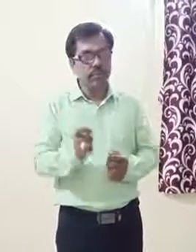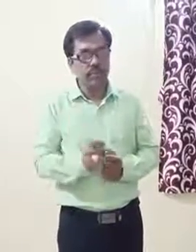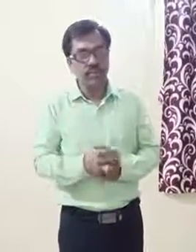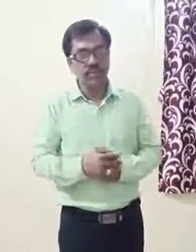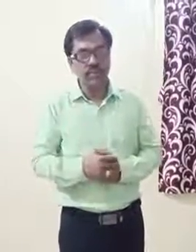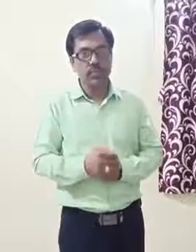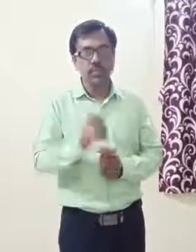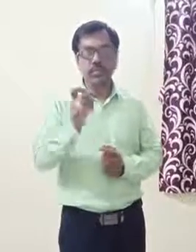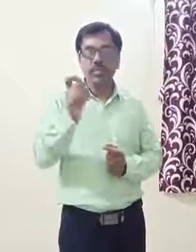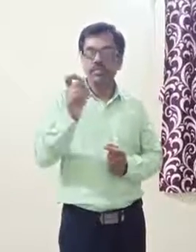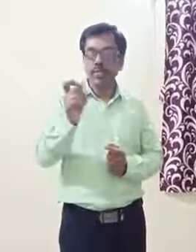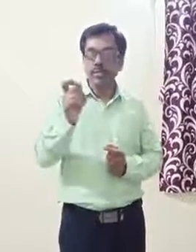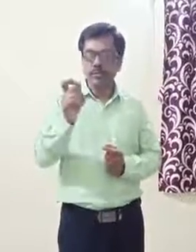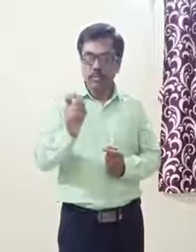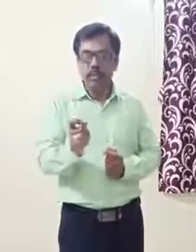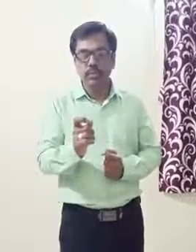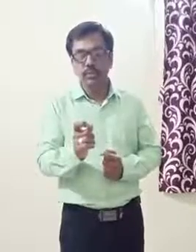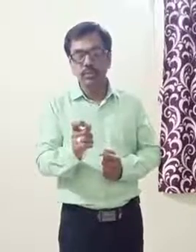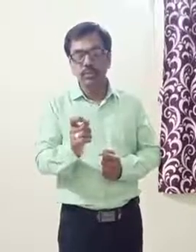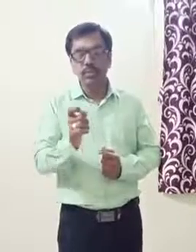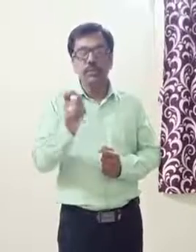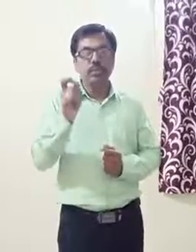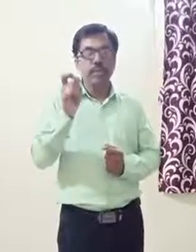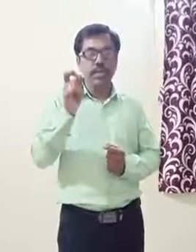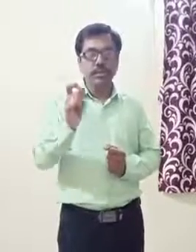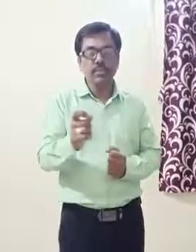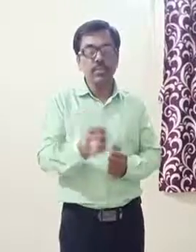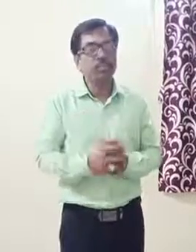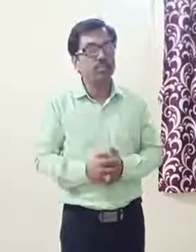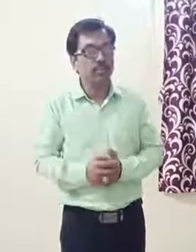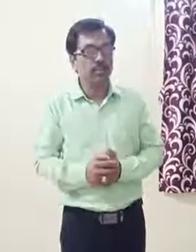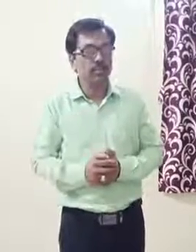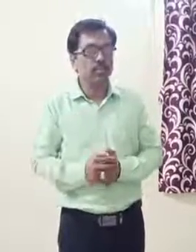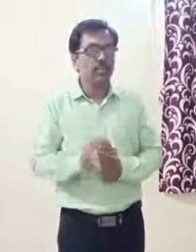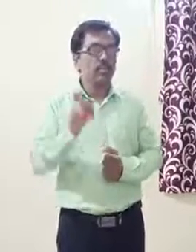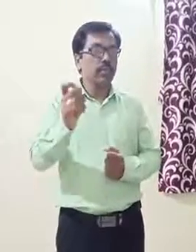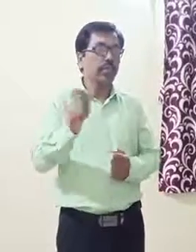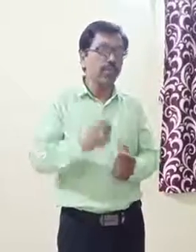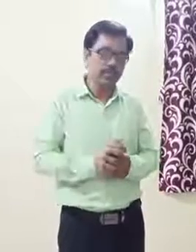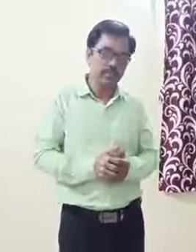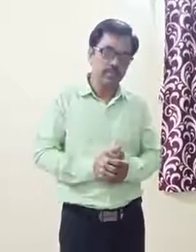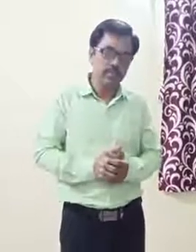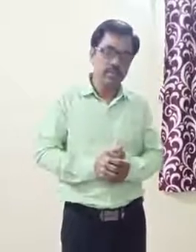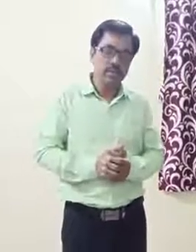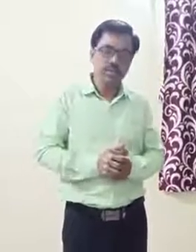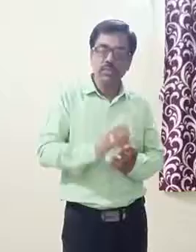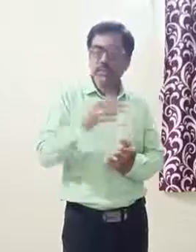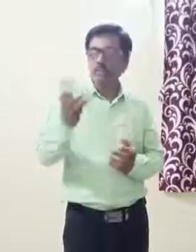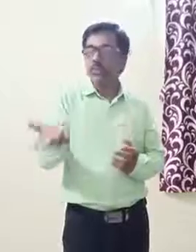government, especially by the ruler who exercise the power in a cruel manner. Means, in other words, we